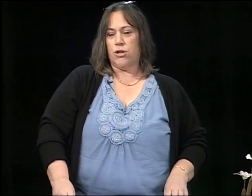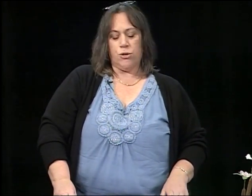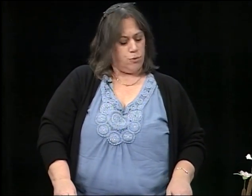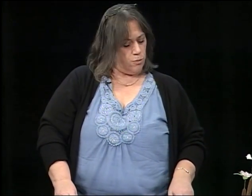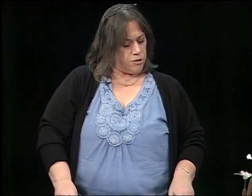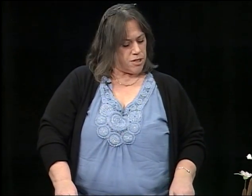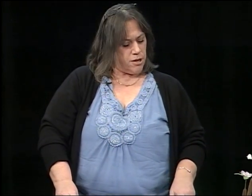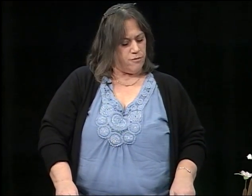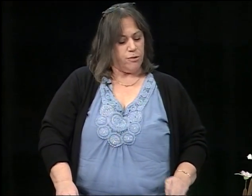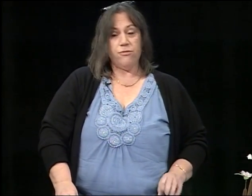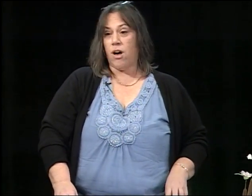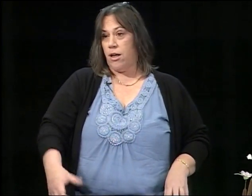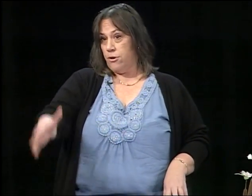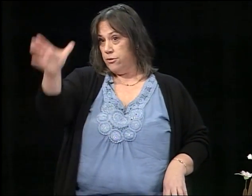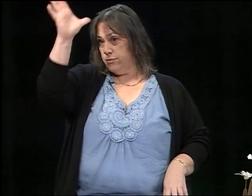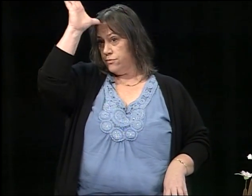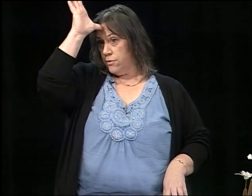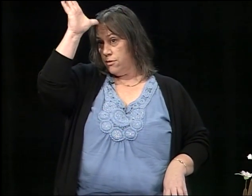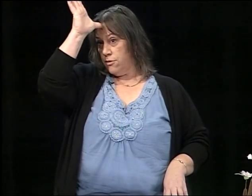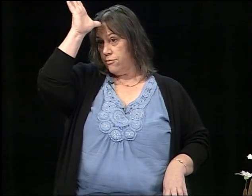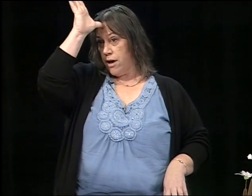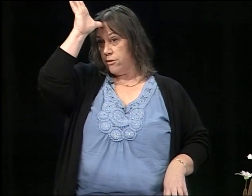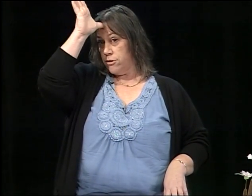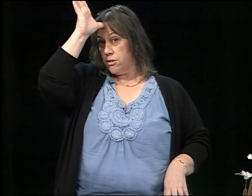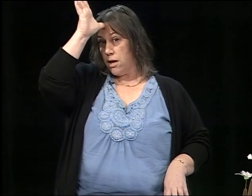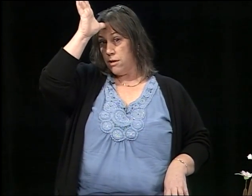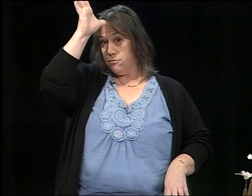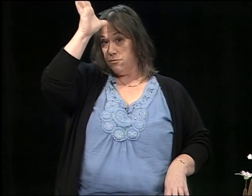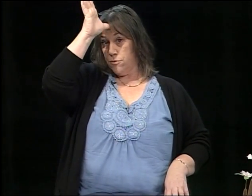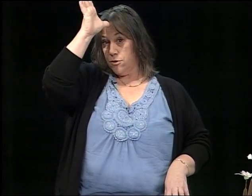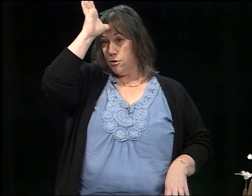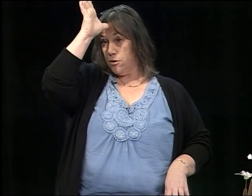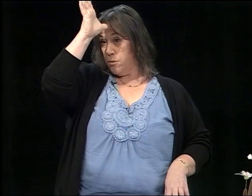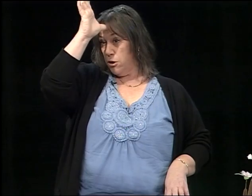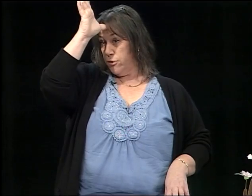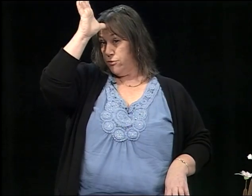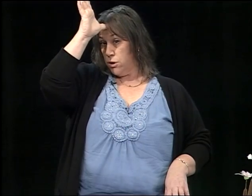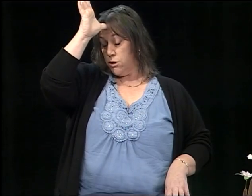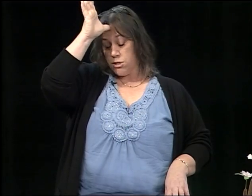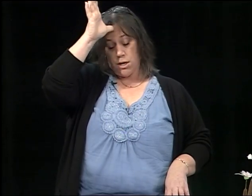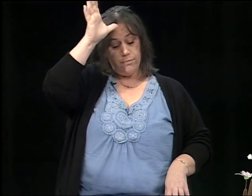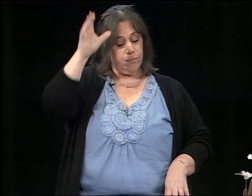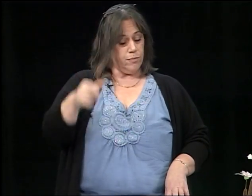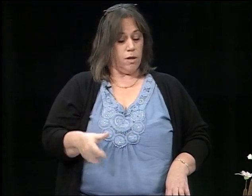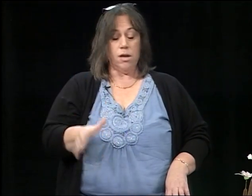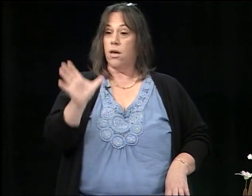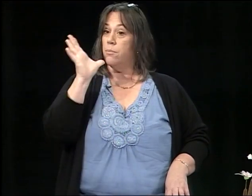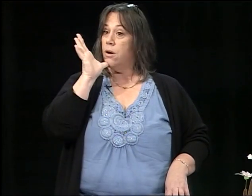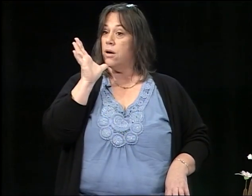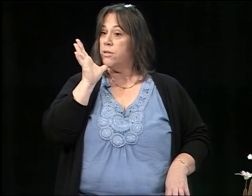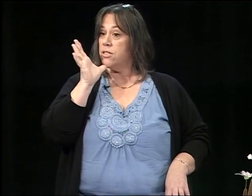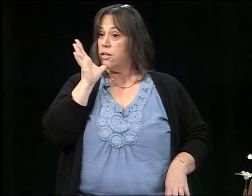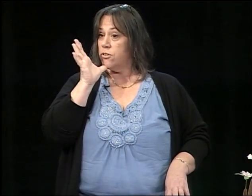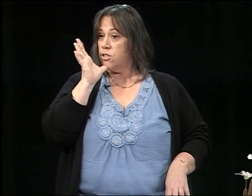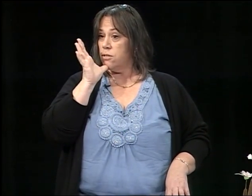So we'll start off with father. Father is at the middle of your forehead at the top, and a mom is down at the chin.